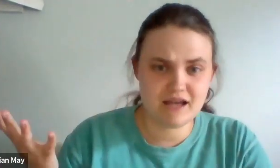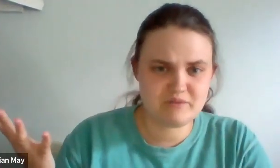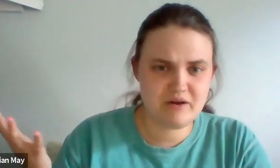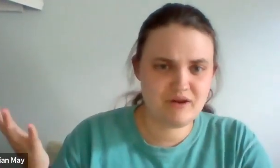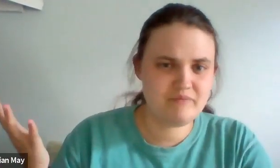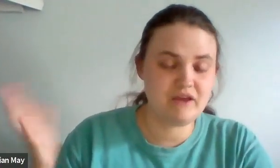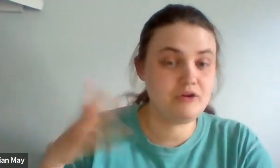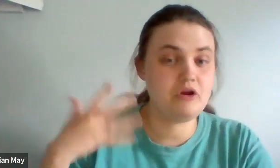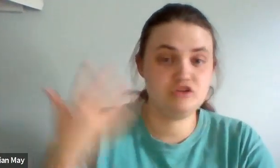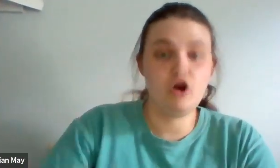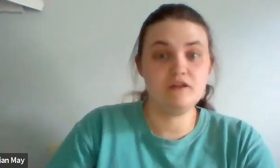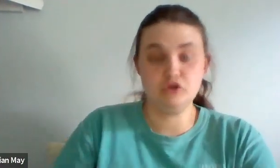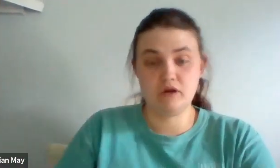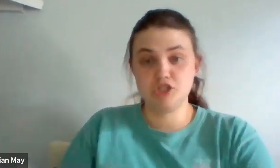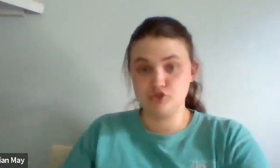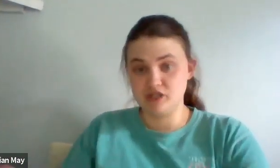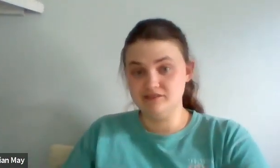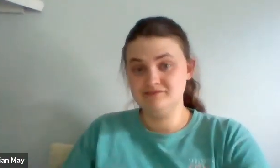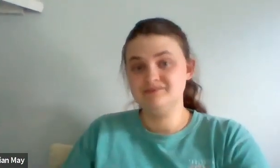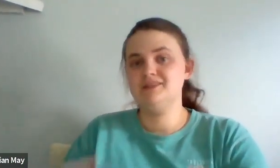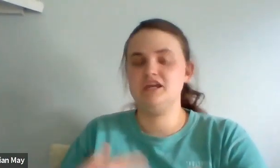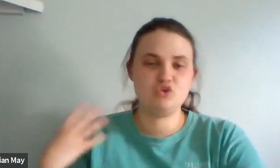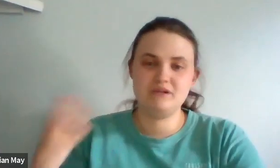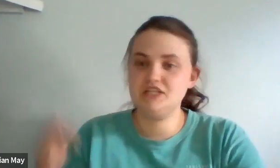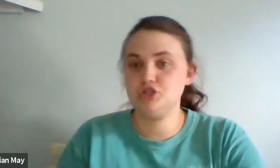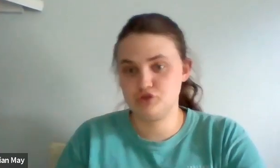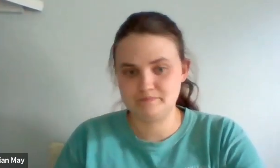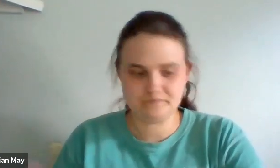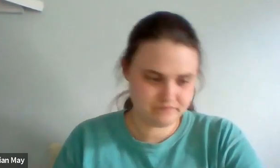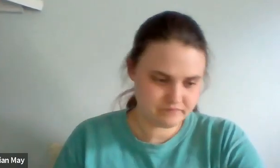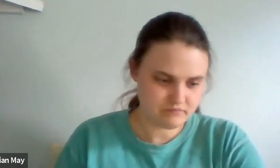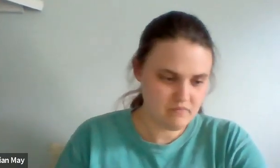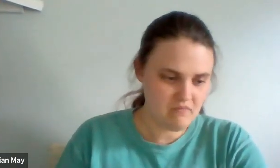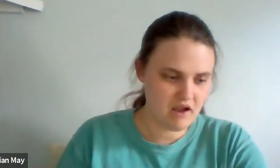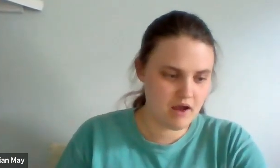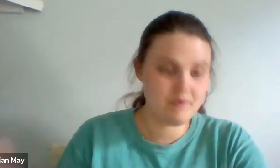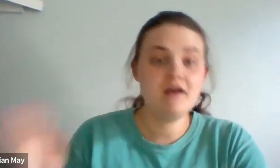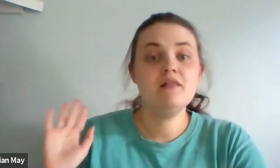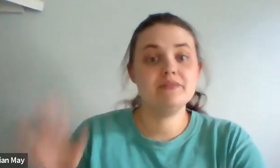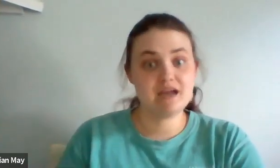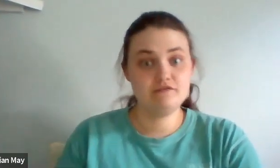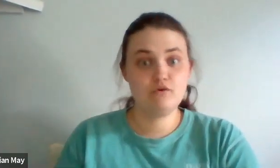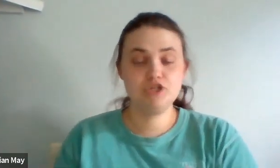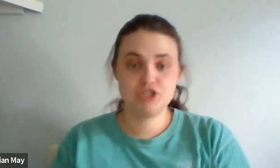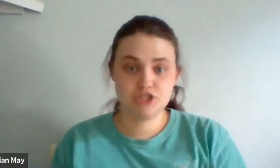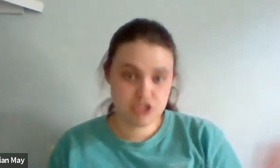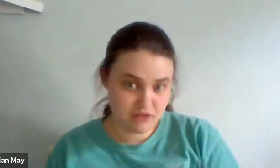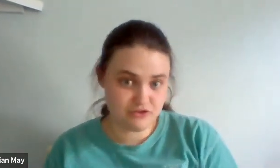asked me about calling your grandchildren. They just always said children. The sign for